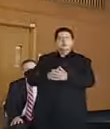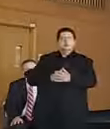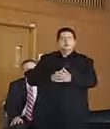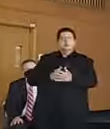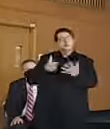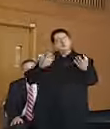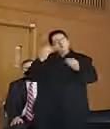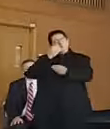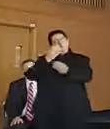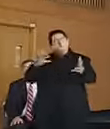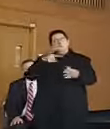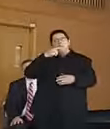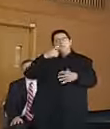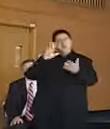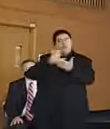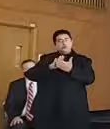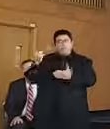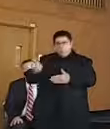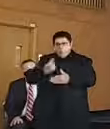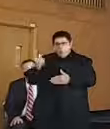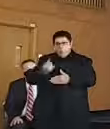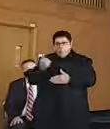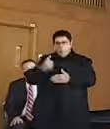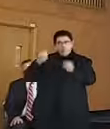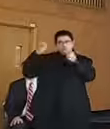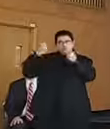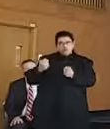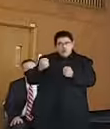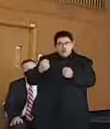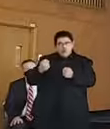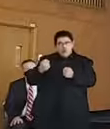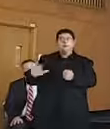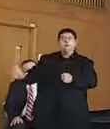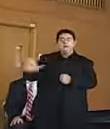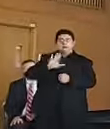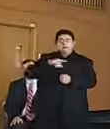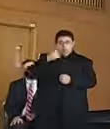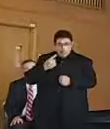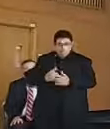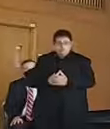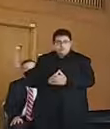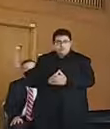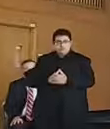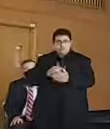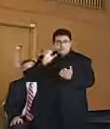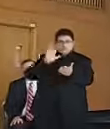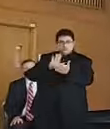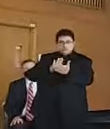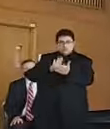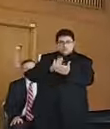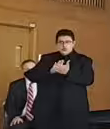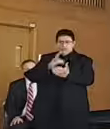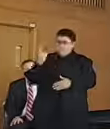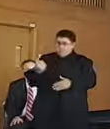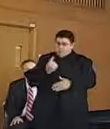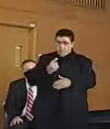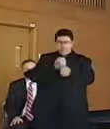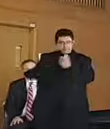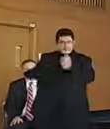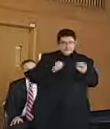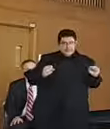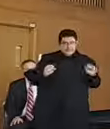are only as strong as its public. And school communities are only as safe as